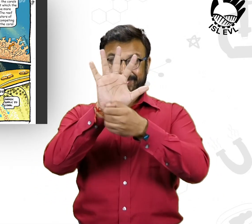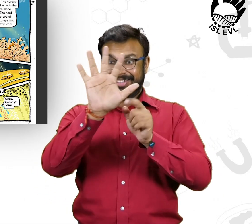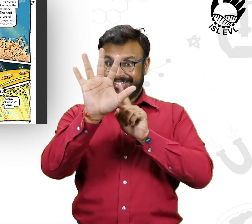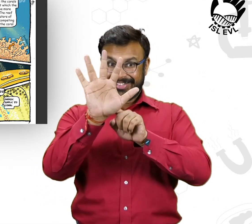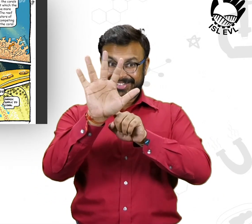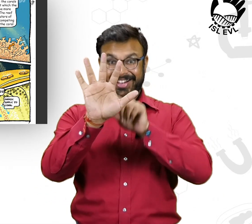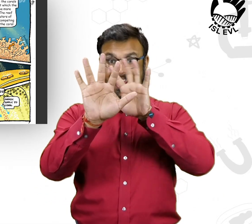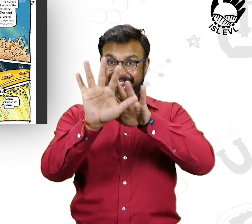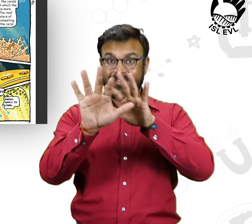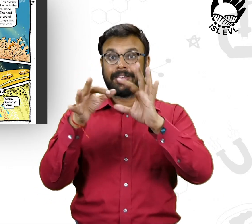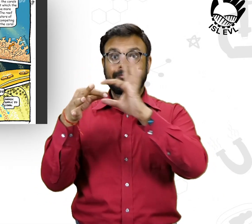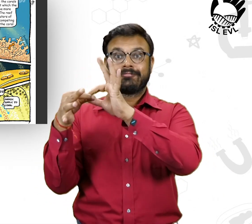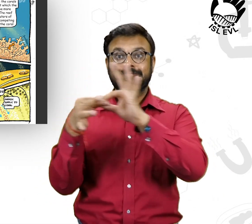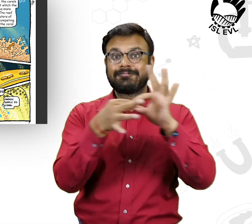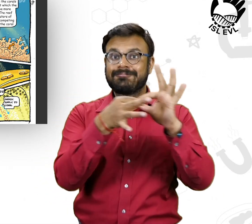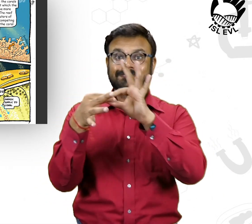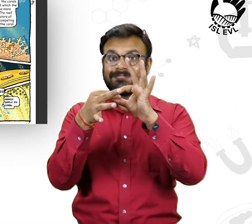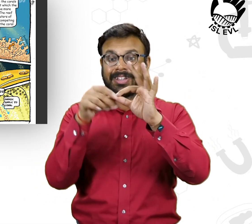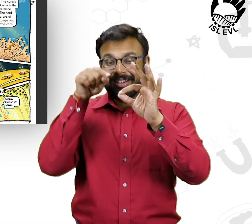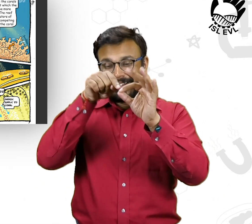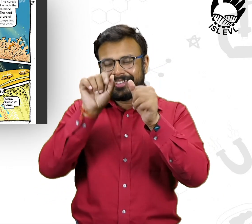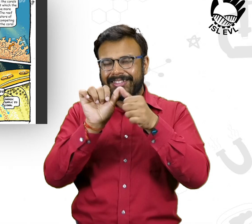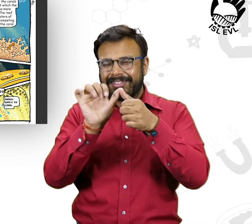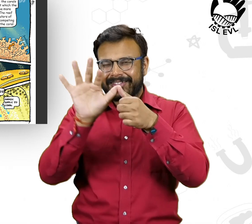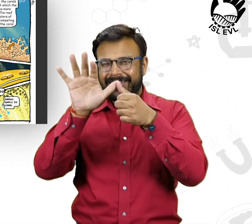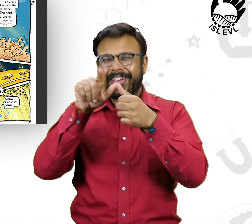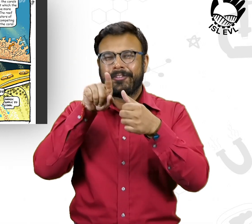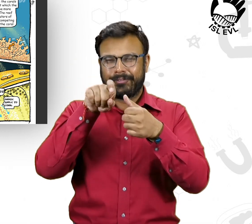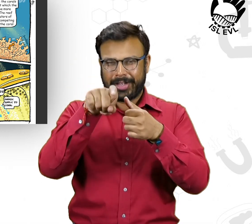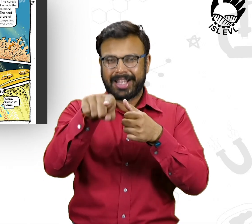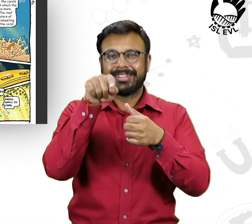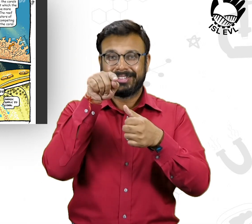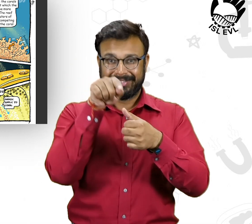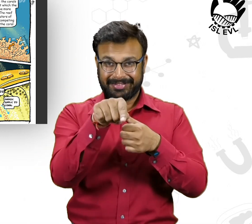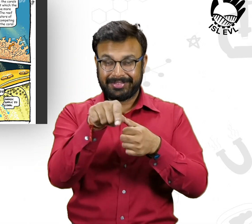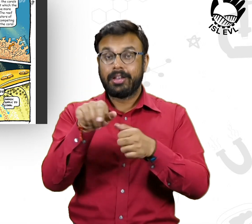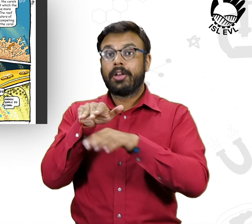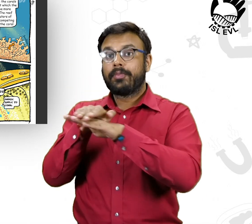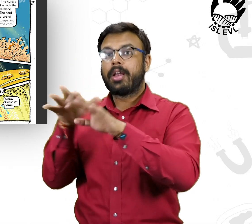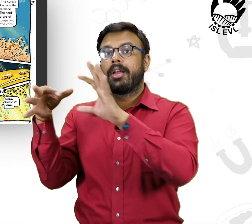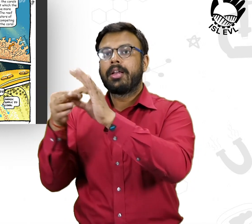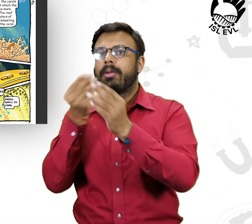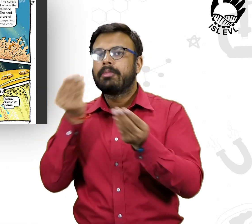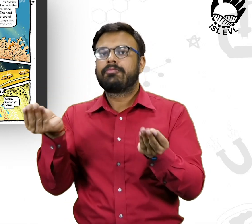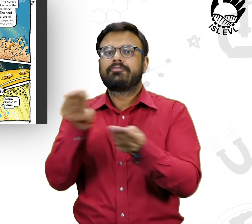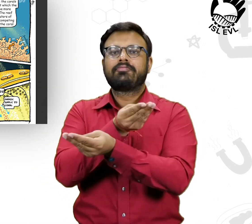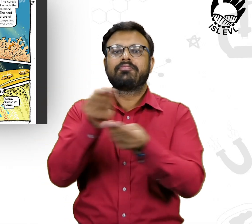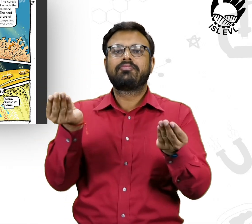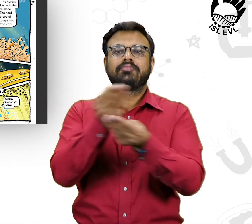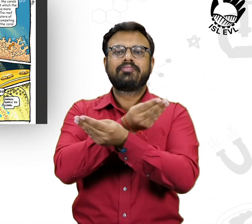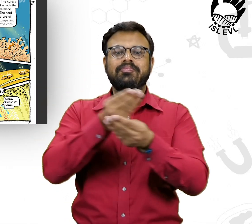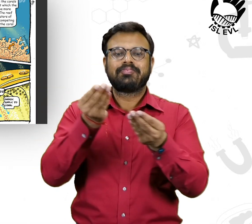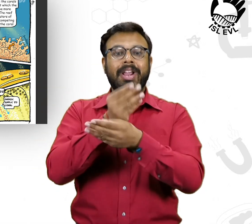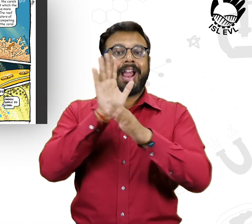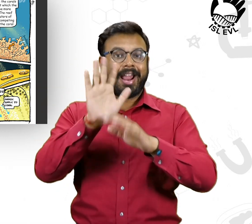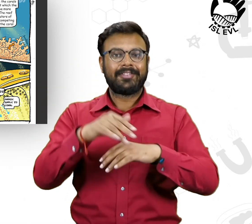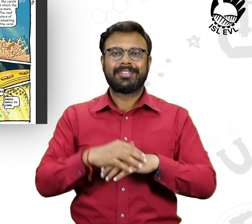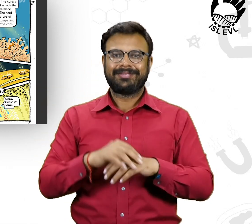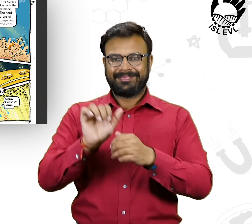The corals have a symbiotic relationship with algae and reef fish.